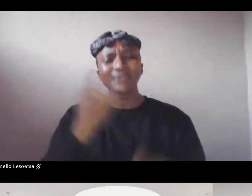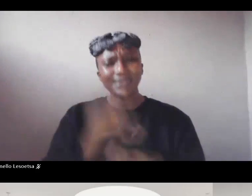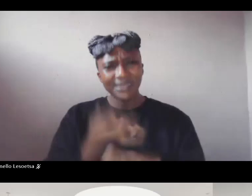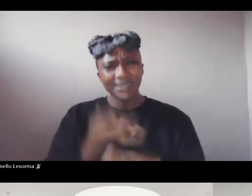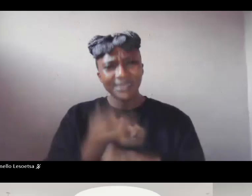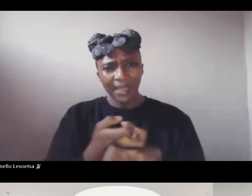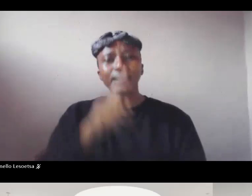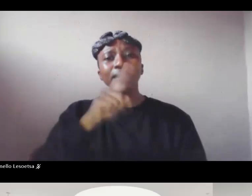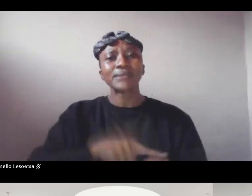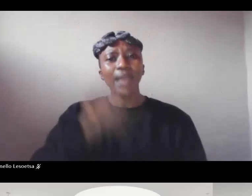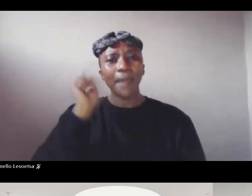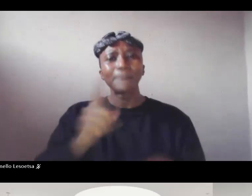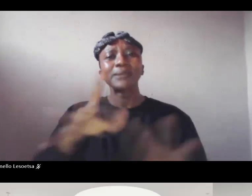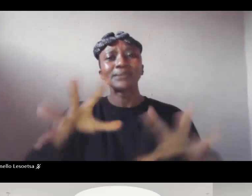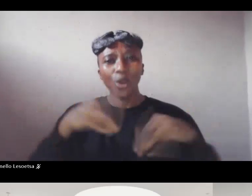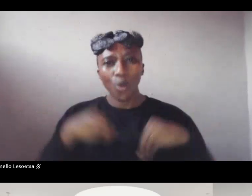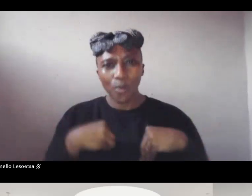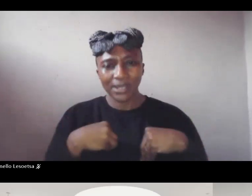the different needs.